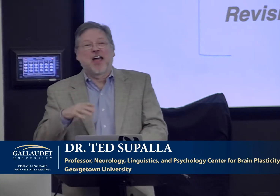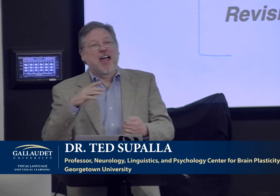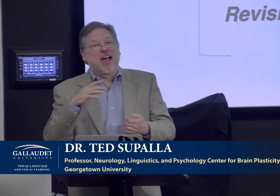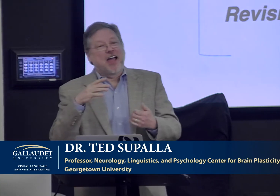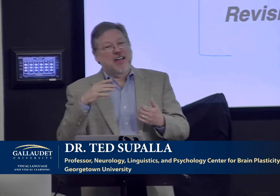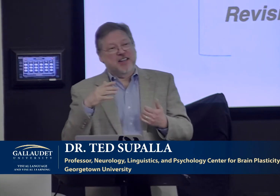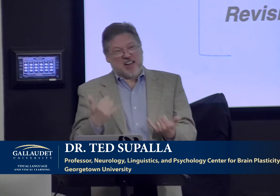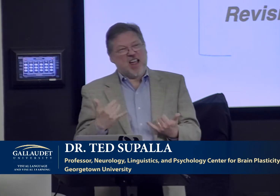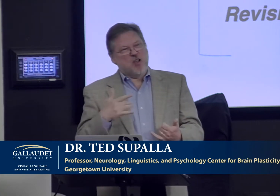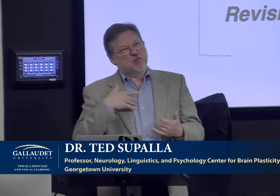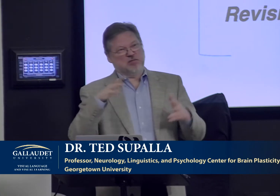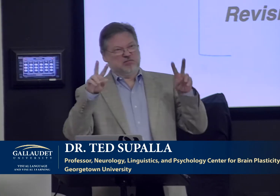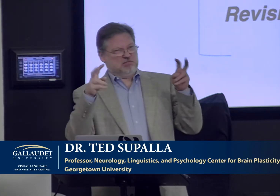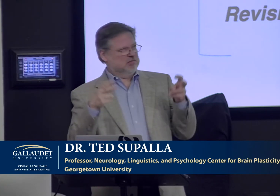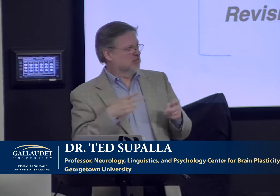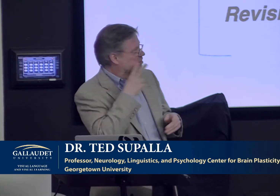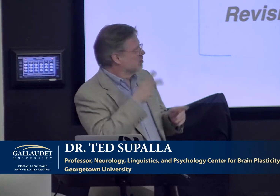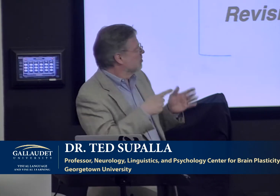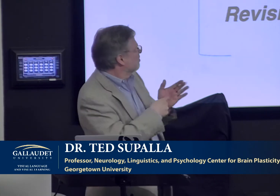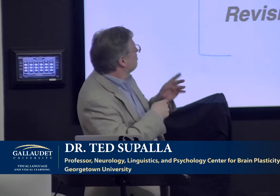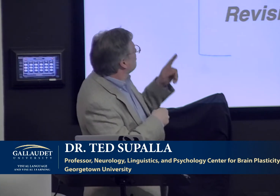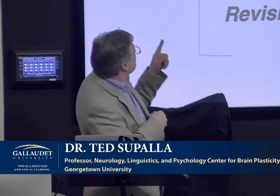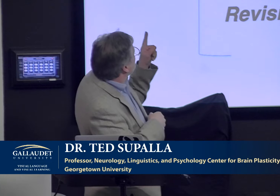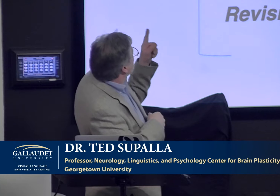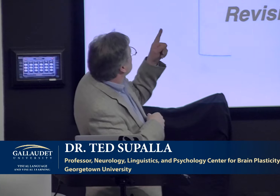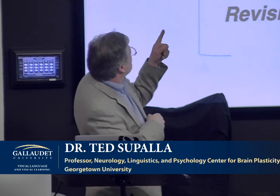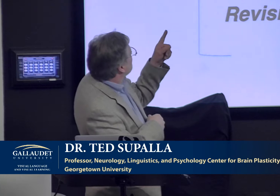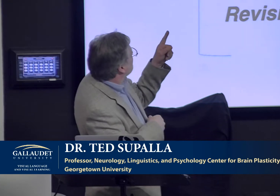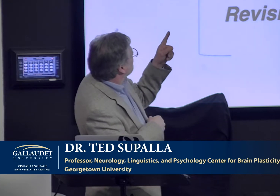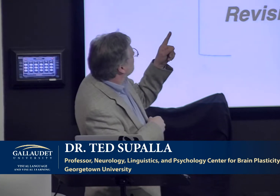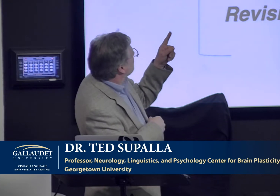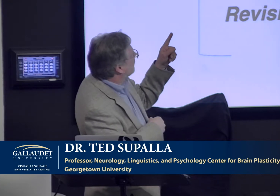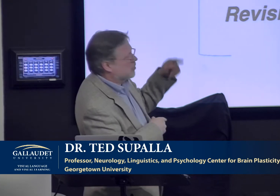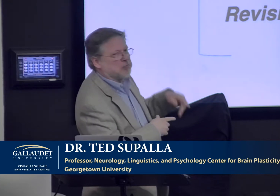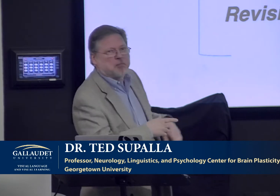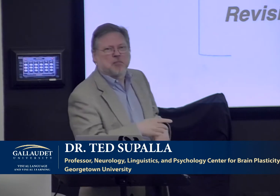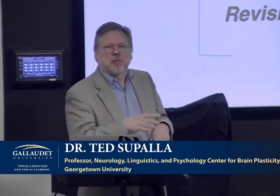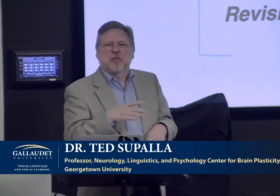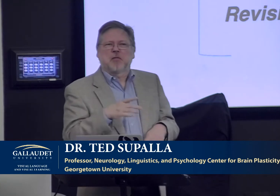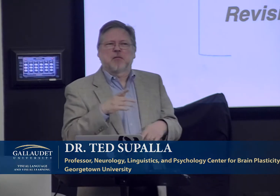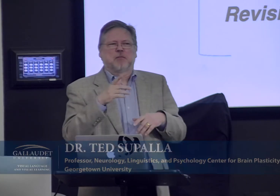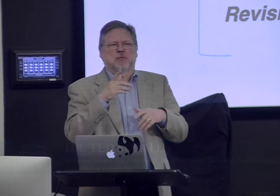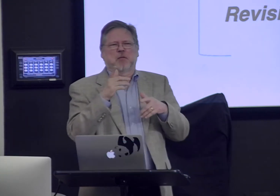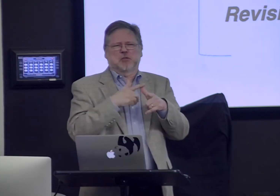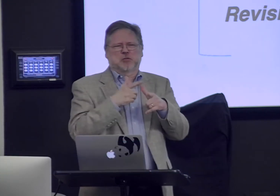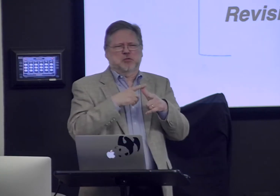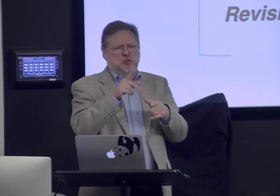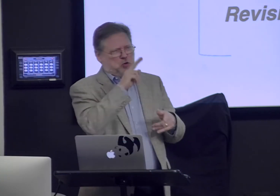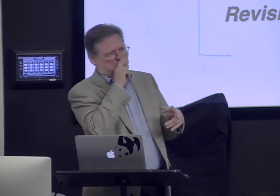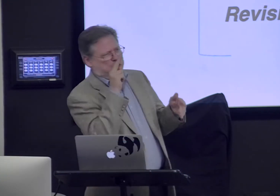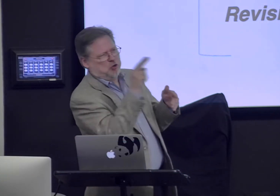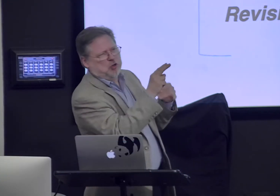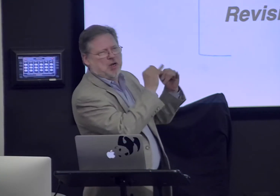end up doing something new, so that seems to be a pattern of mine. Today I'll be talking to you about diachronicity of the signer's